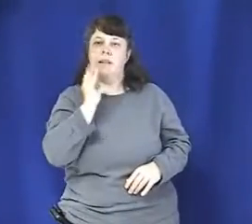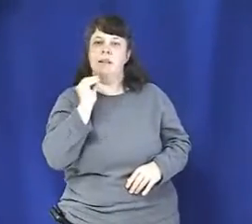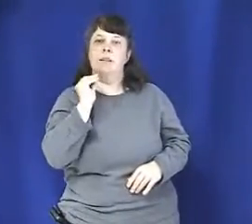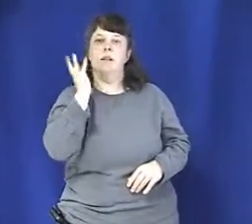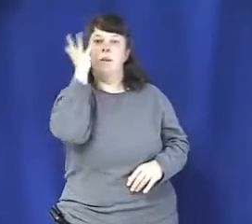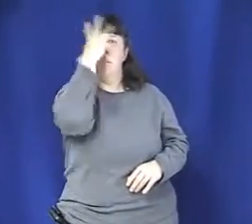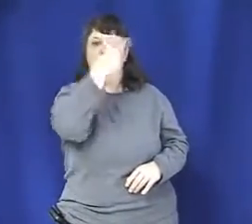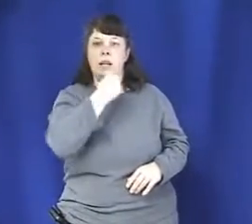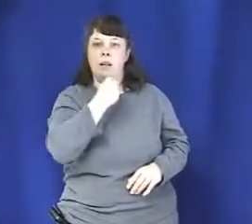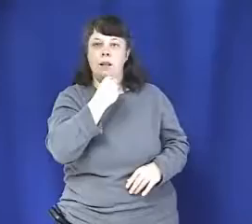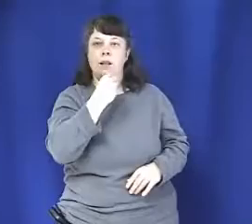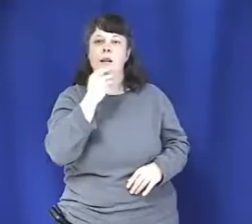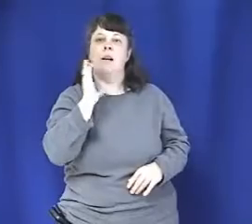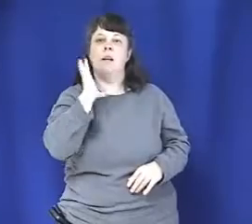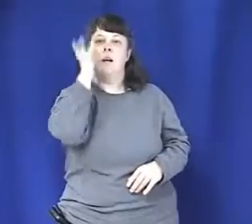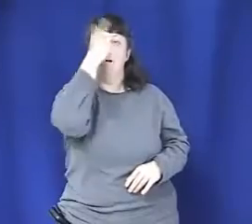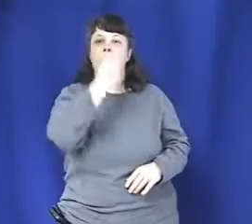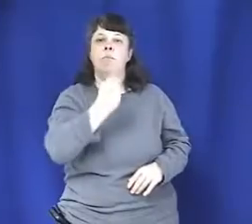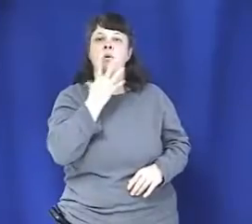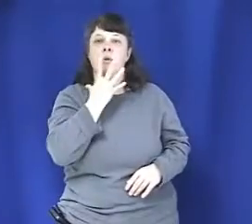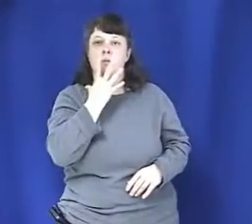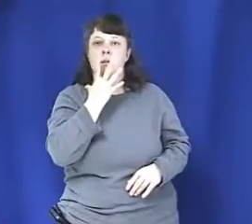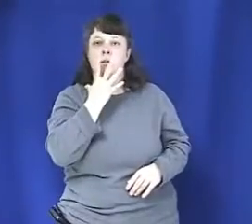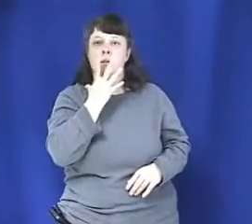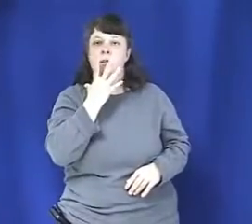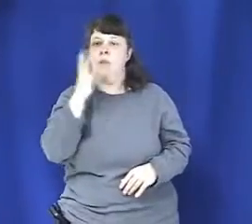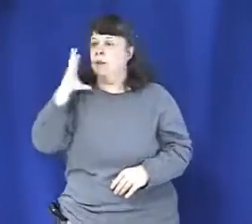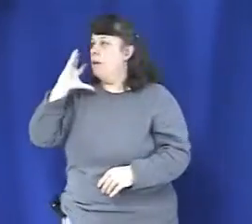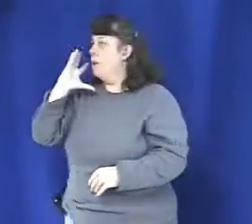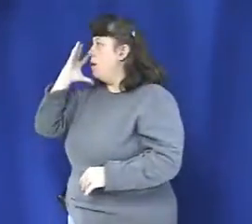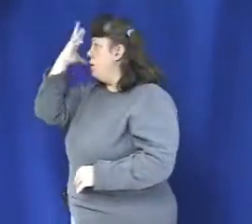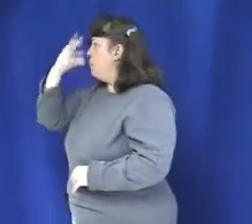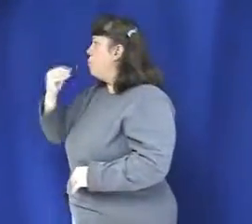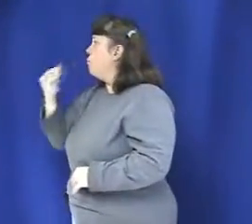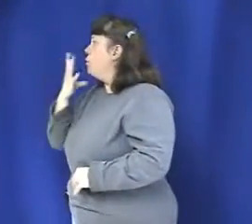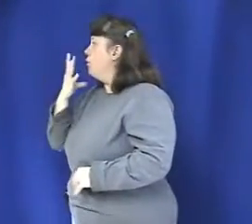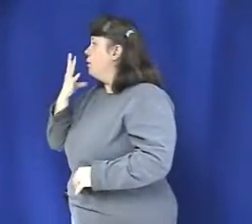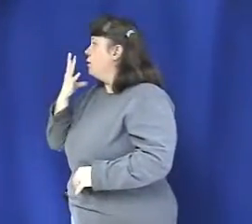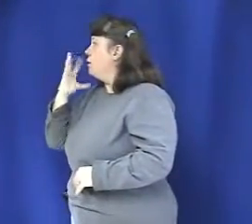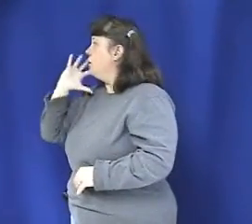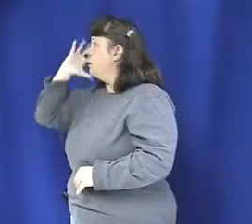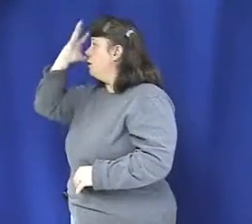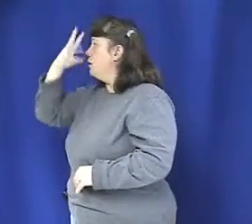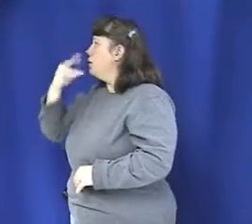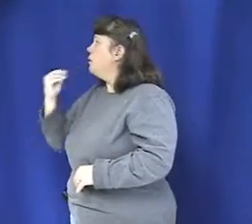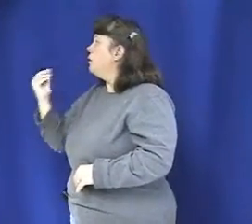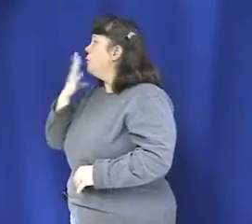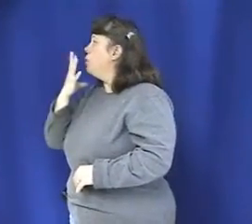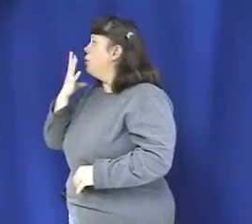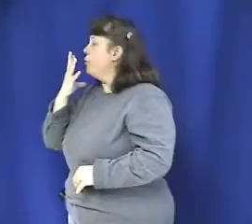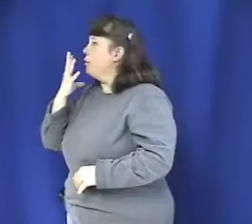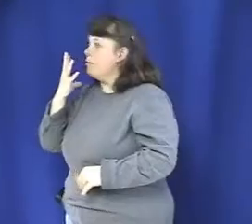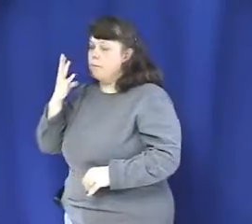face. Pretty. Beautiful. Beautiful. Beautiful.